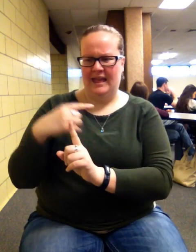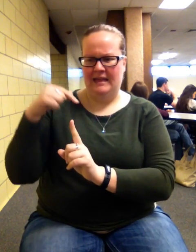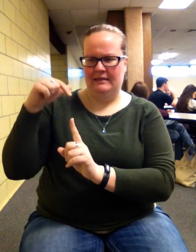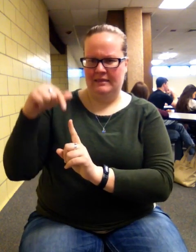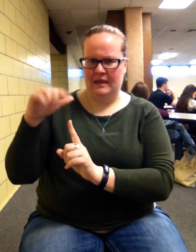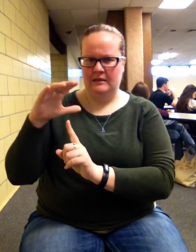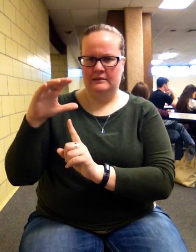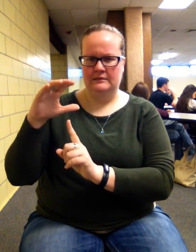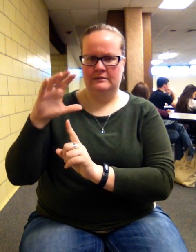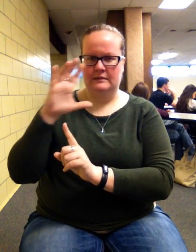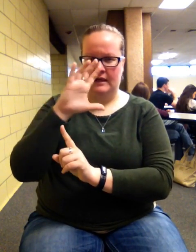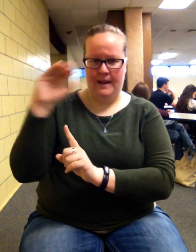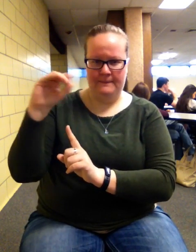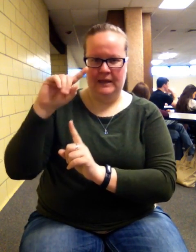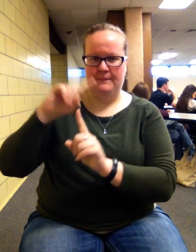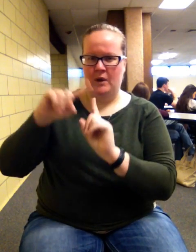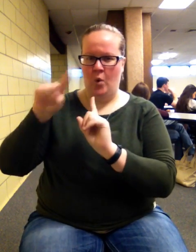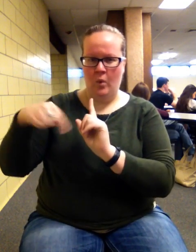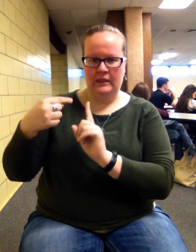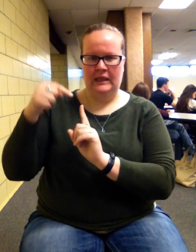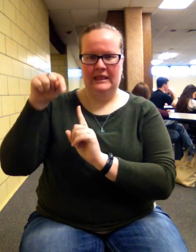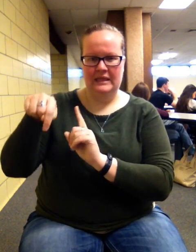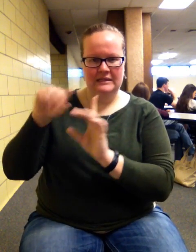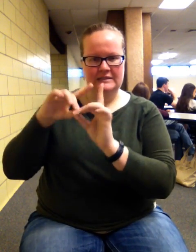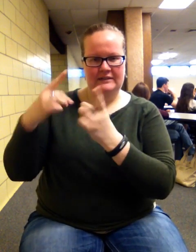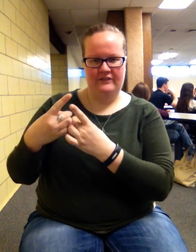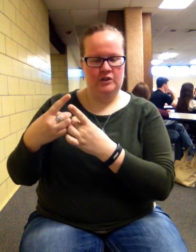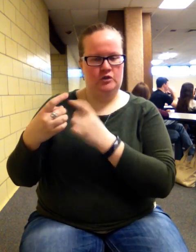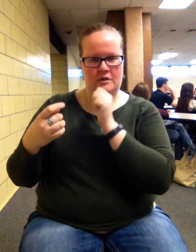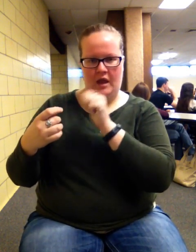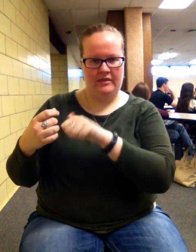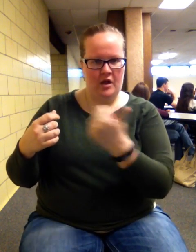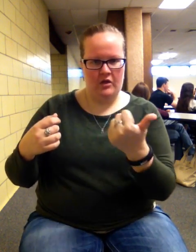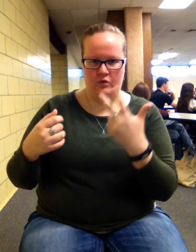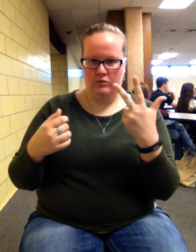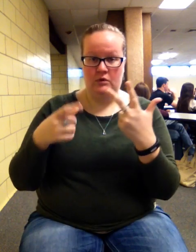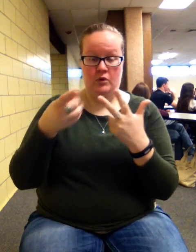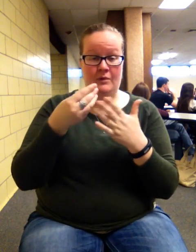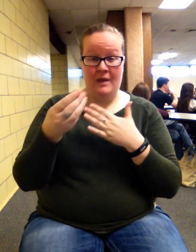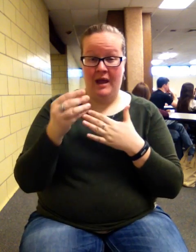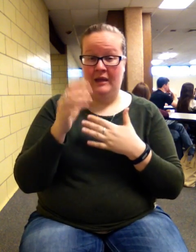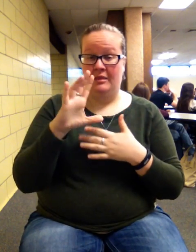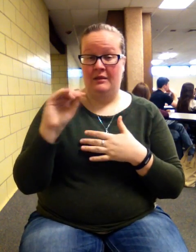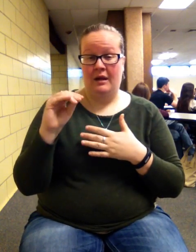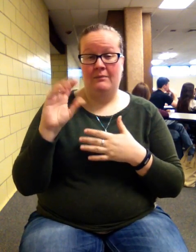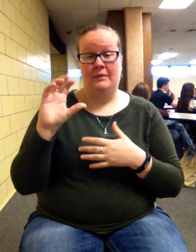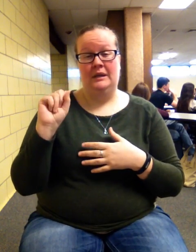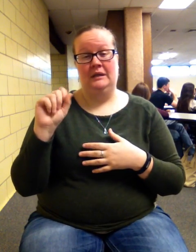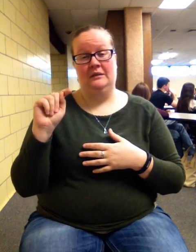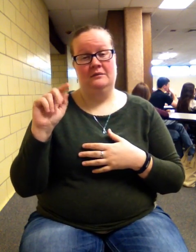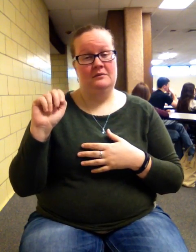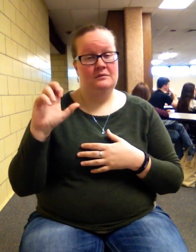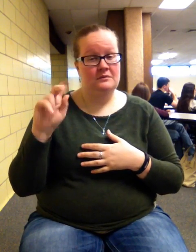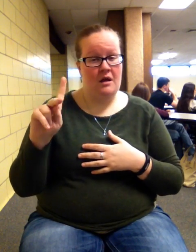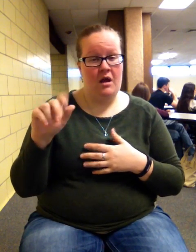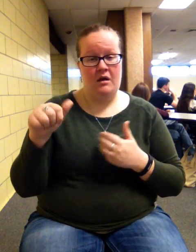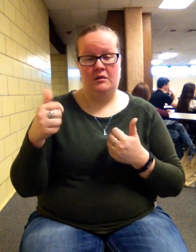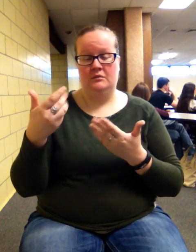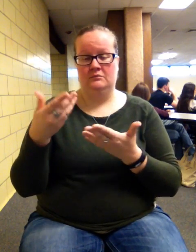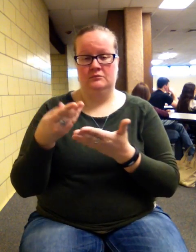they participate in, I don't like the other three. You're buying the company, you're buying the stock, you're giving them a loan by buying a bond, so you